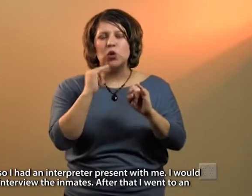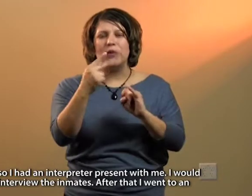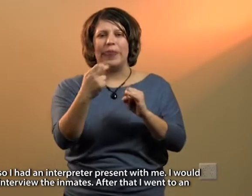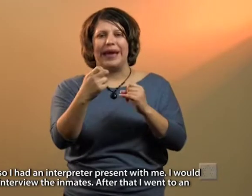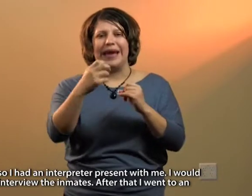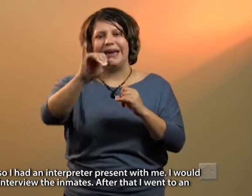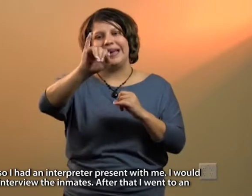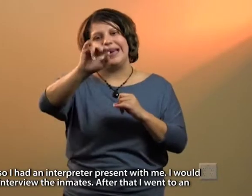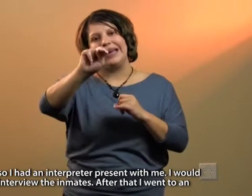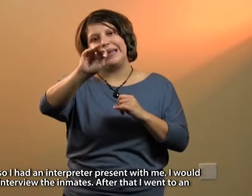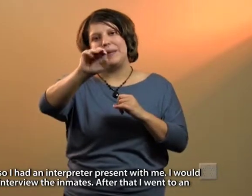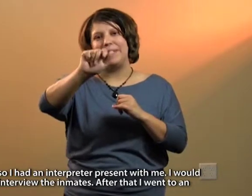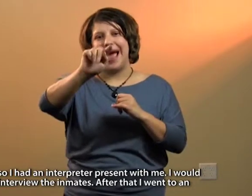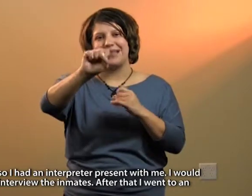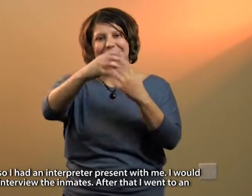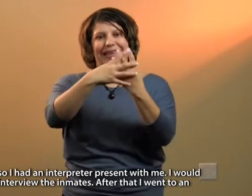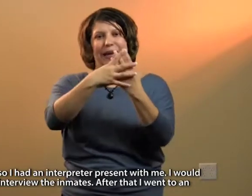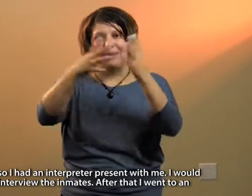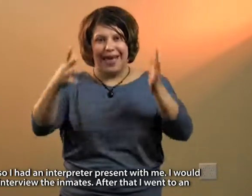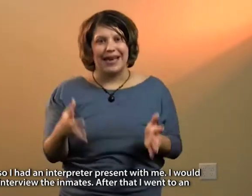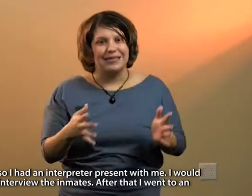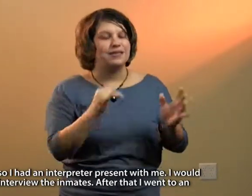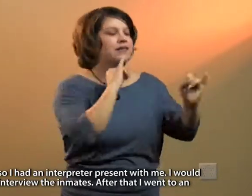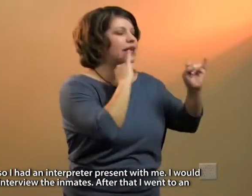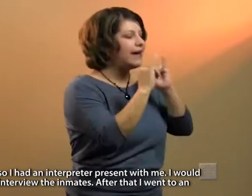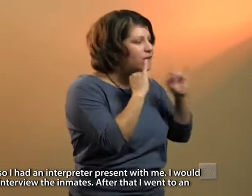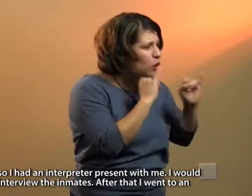So I would interview the inmates